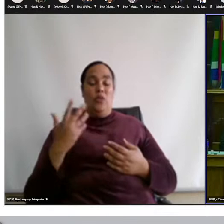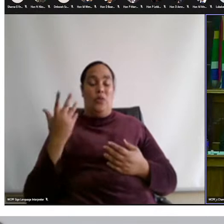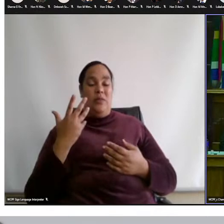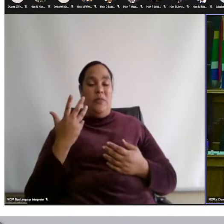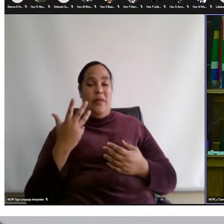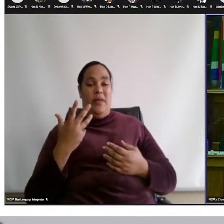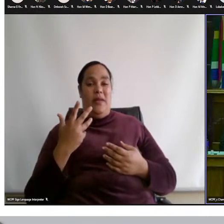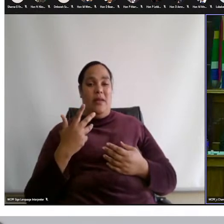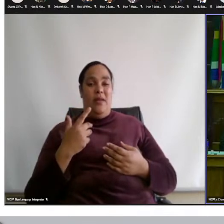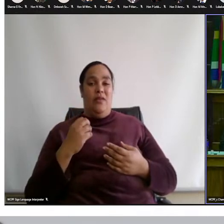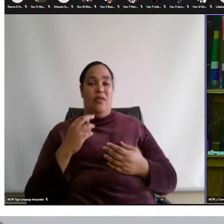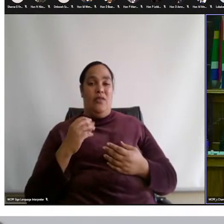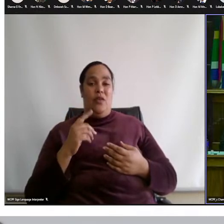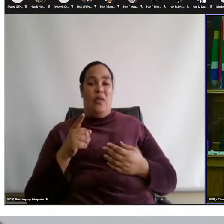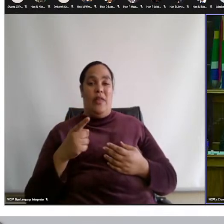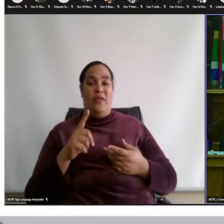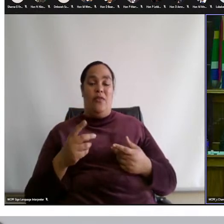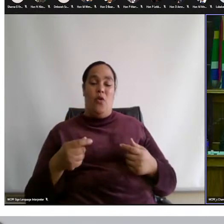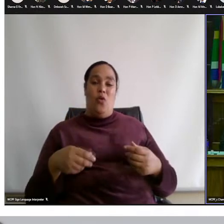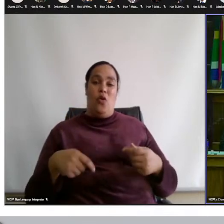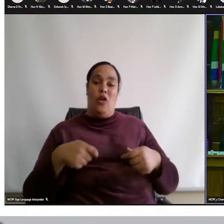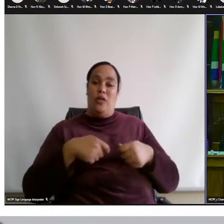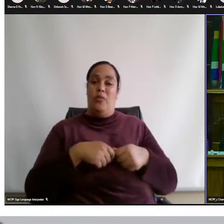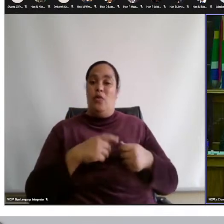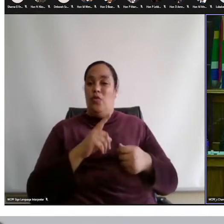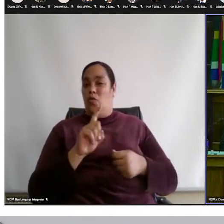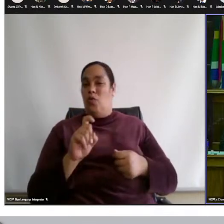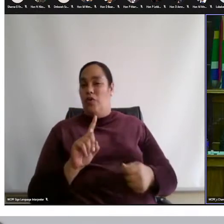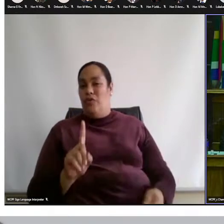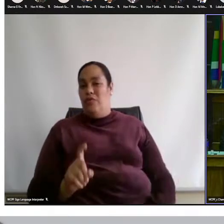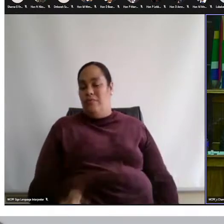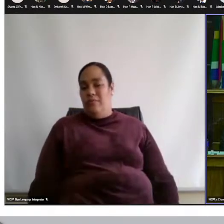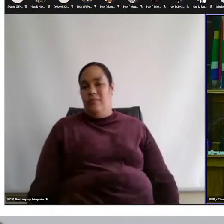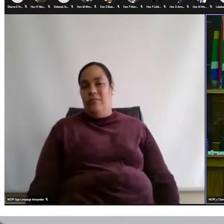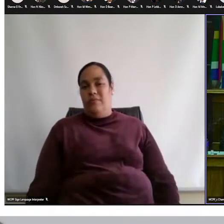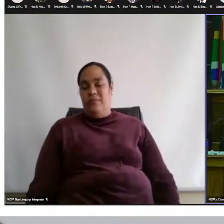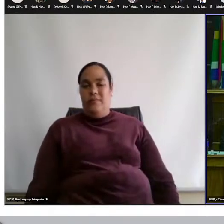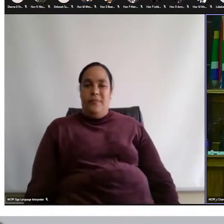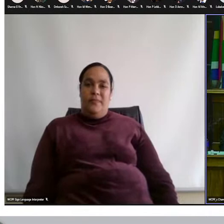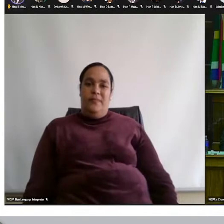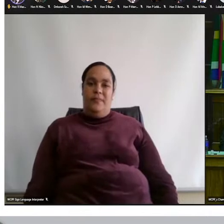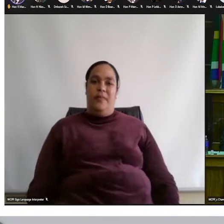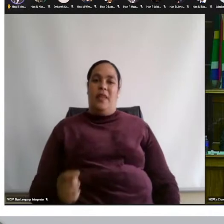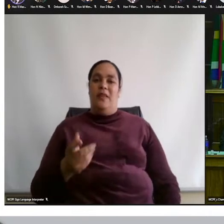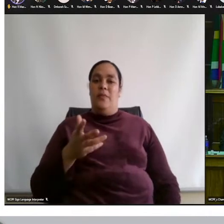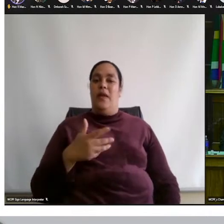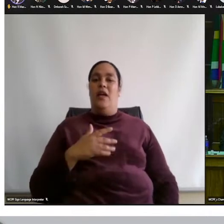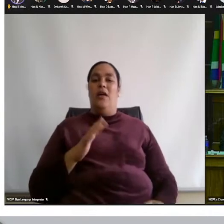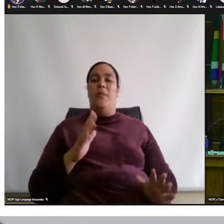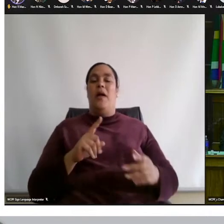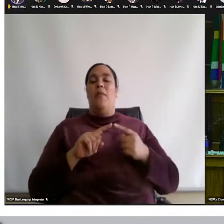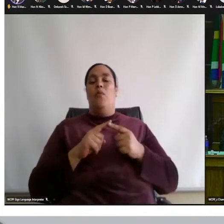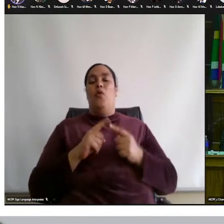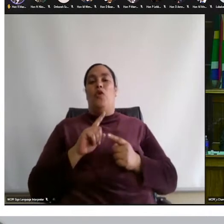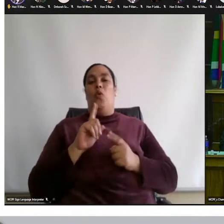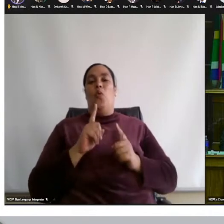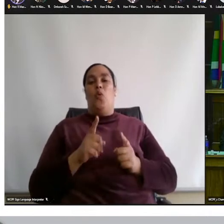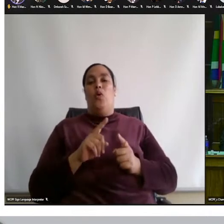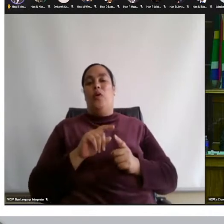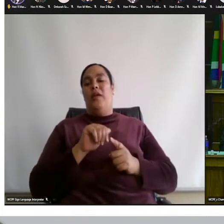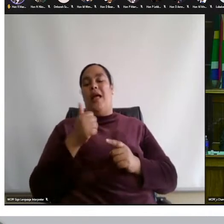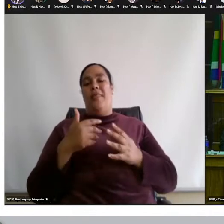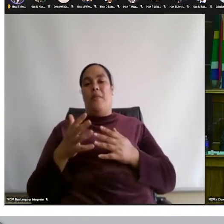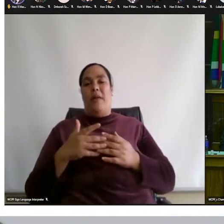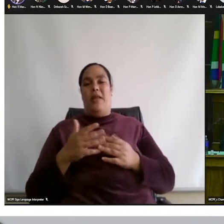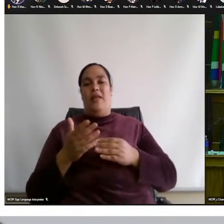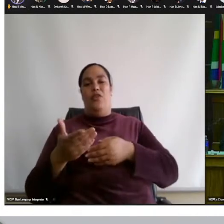the hand is for contribution in the question itself. Speaker, I just had a point of order on another matter that you previously ruled on,